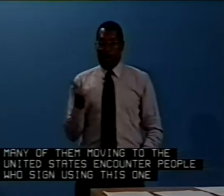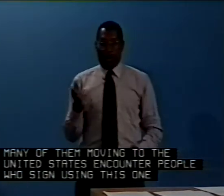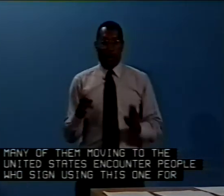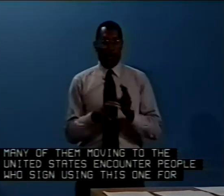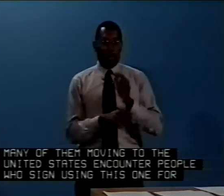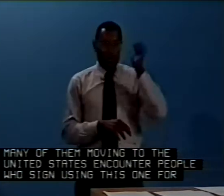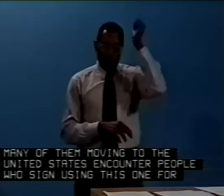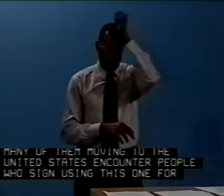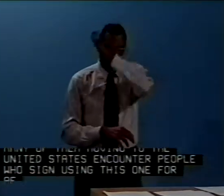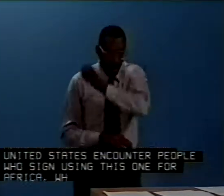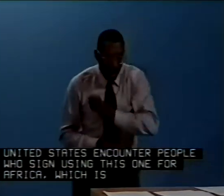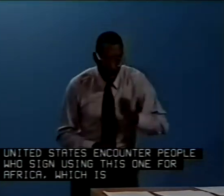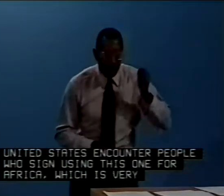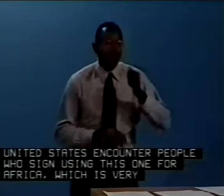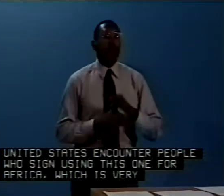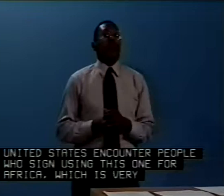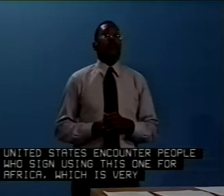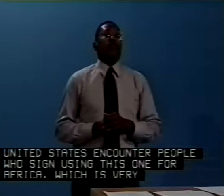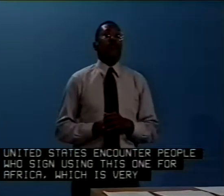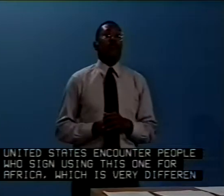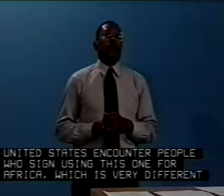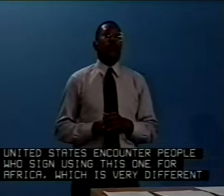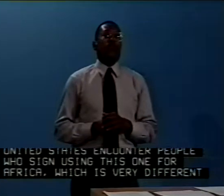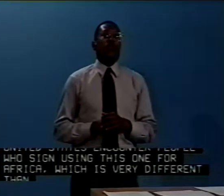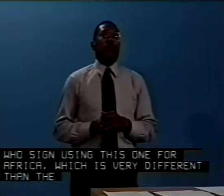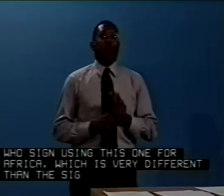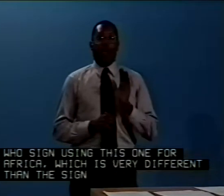use, such as this one around the face.